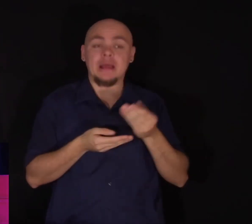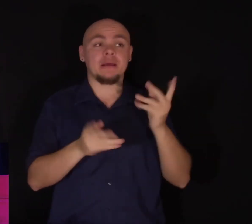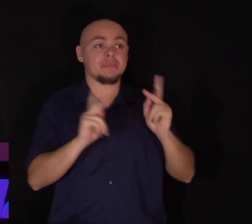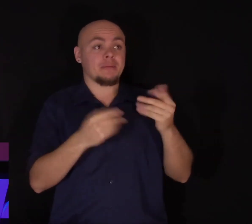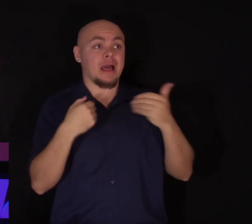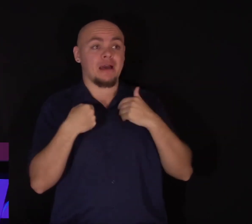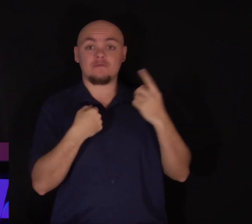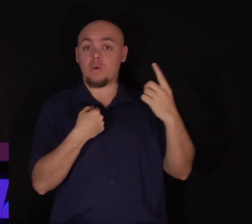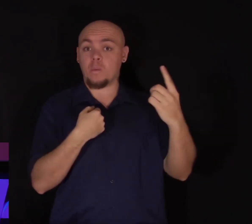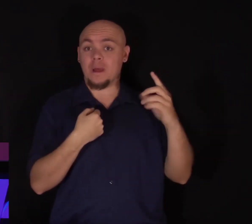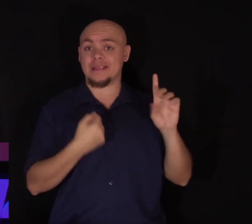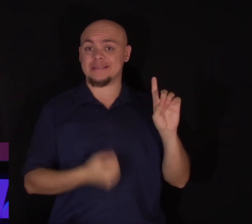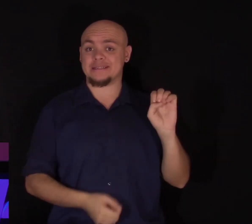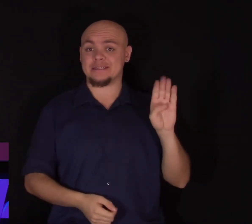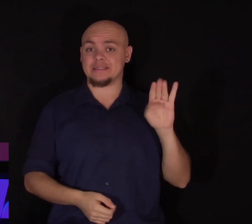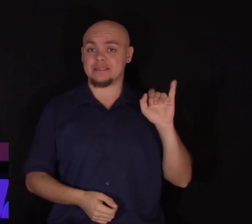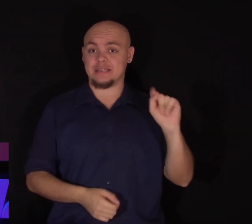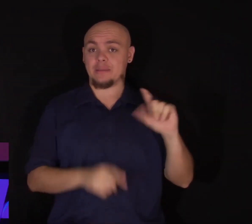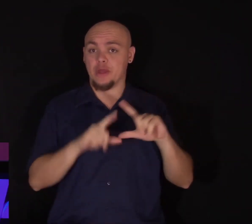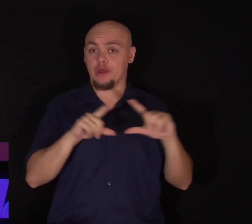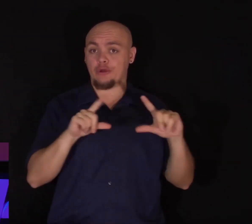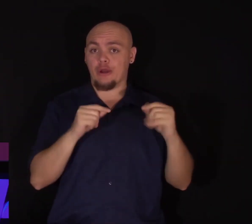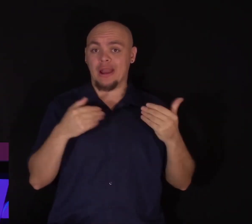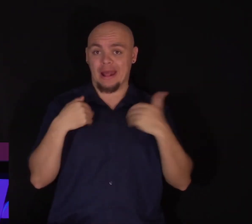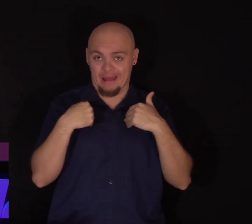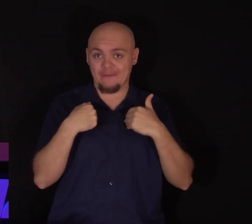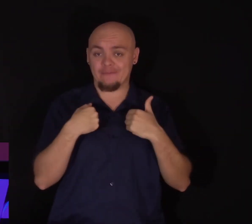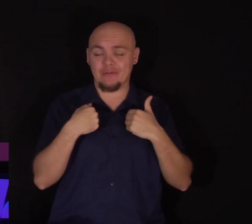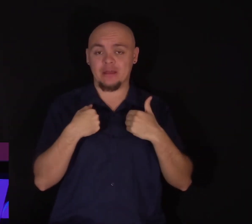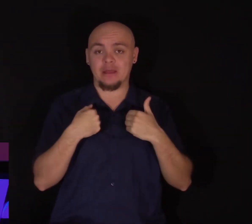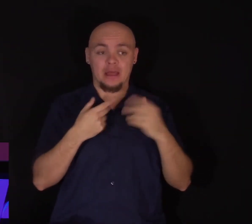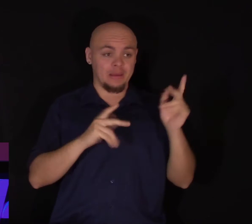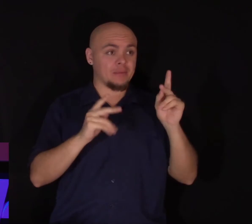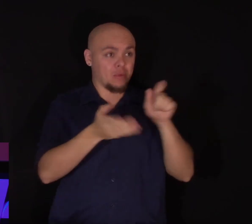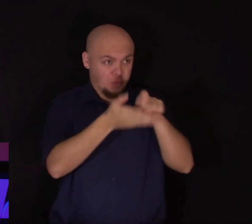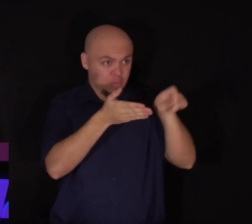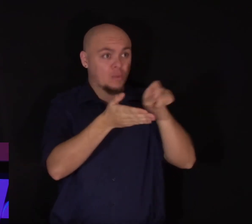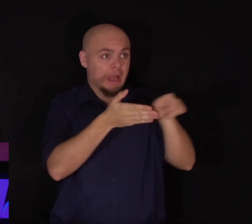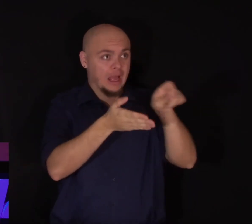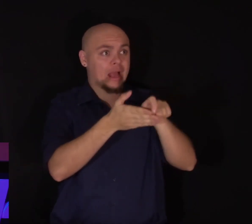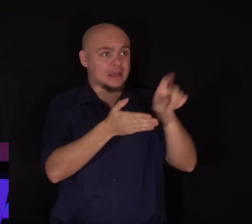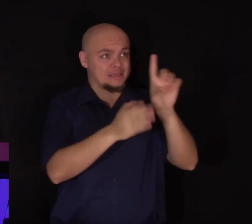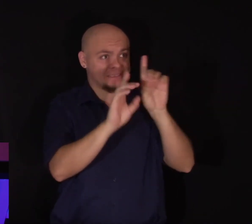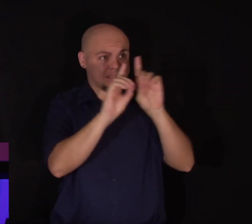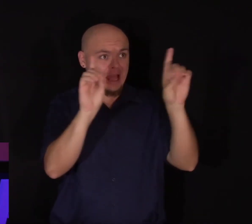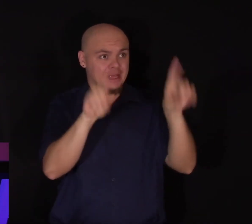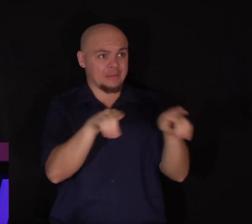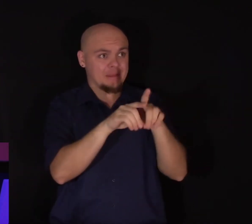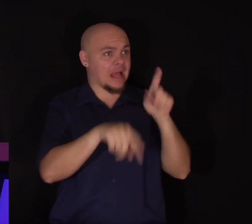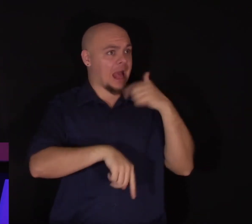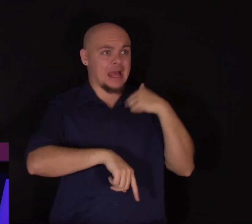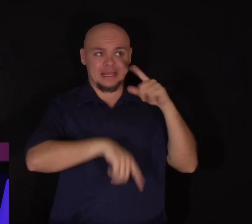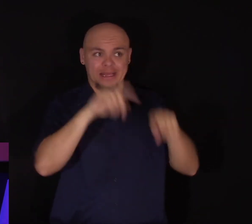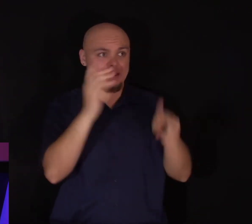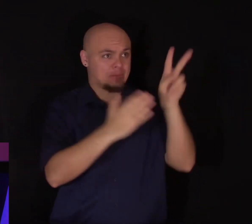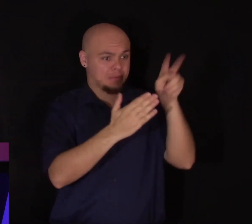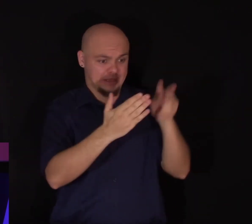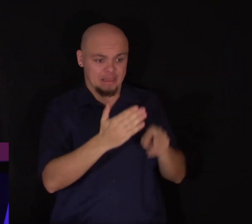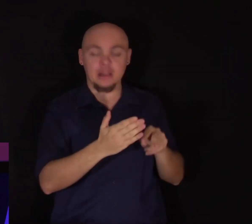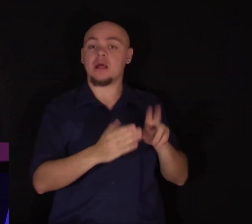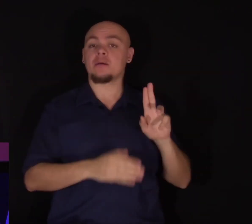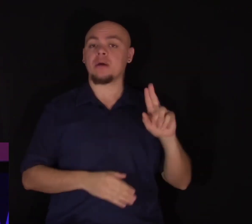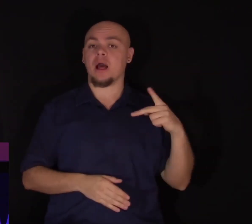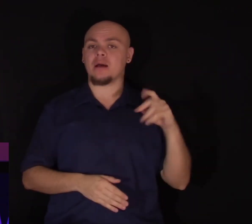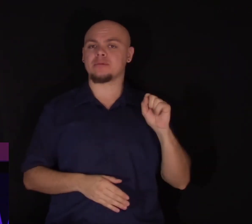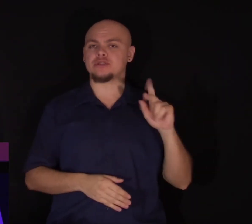say. People who wrote those documents I struggled to read. But you see, I couldn't forget it, the upskirting thing, because for me it